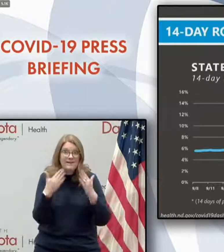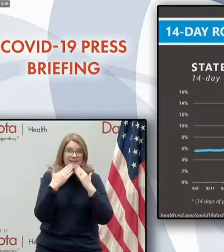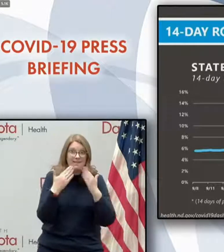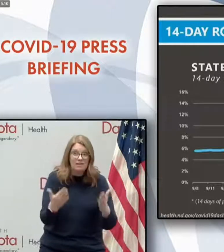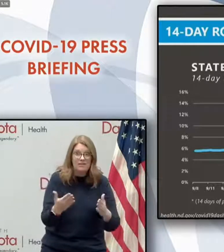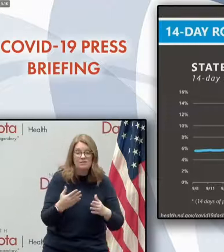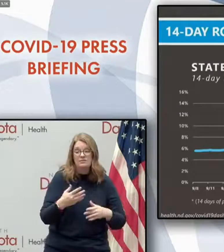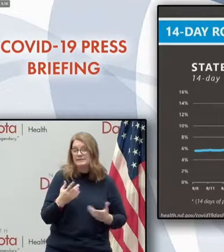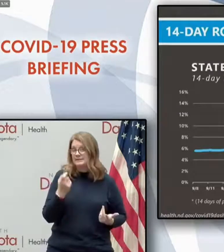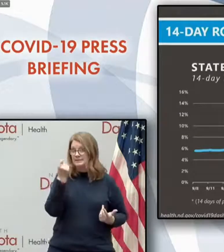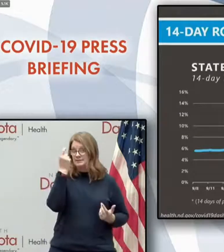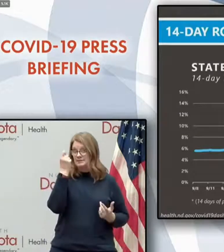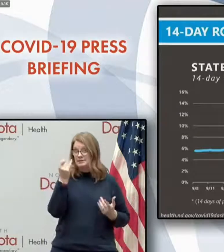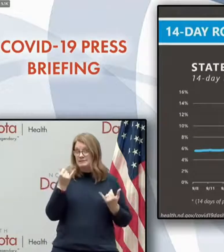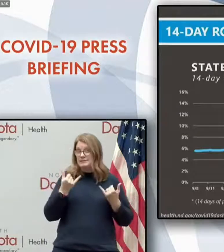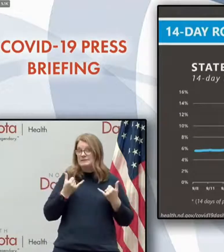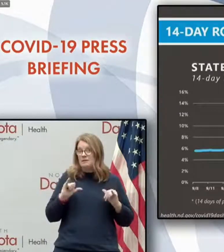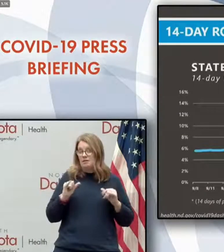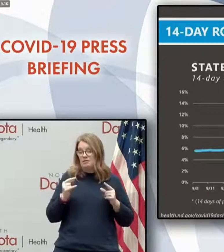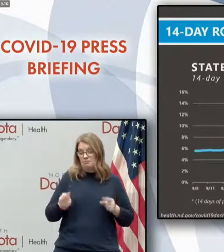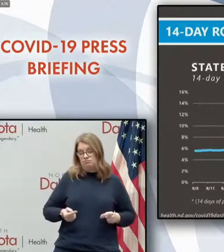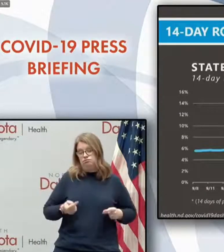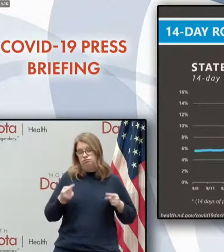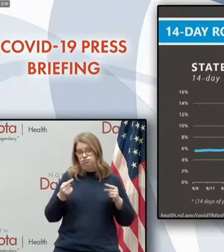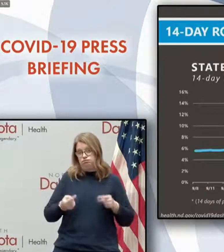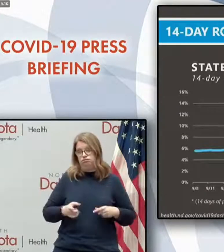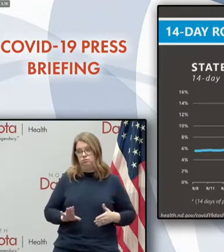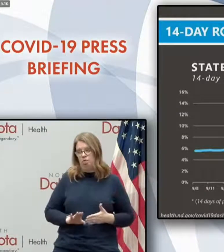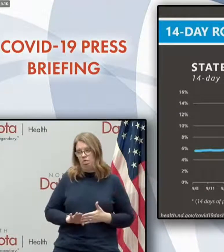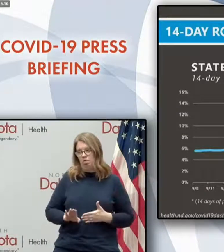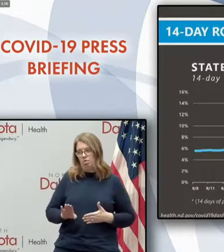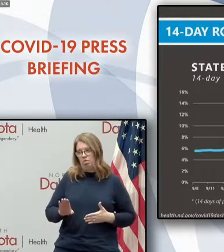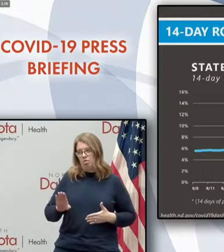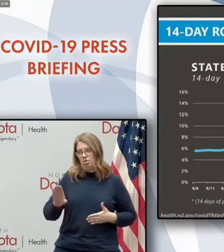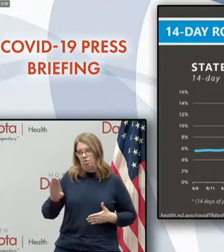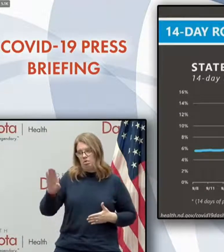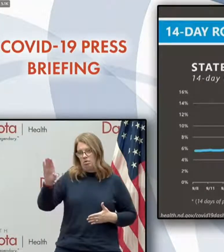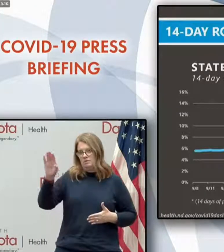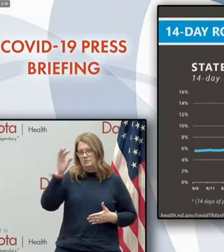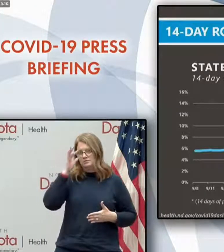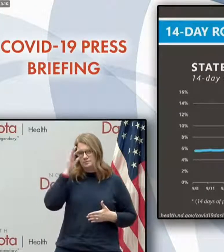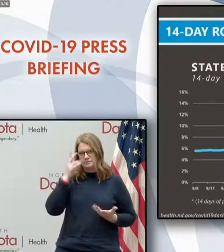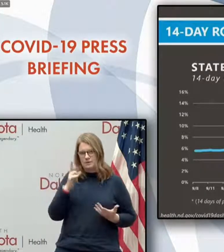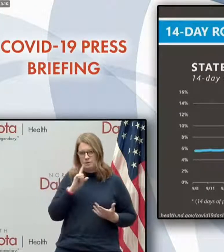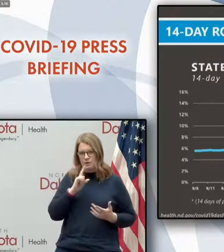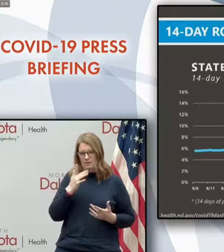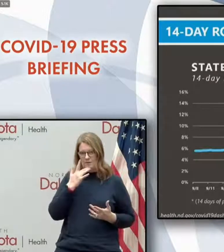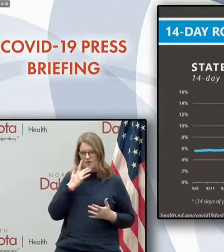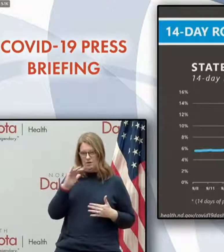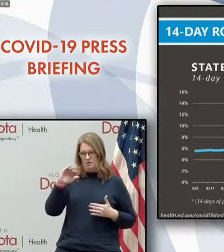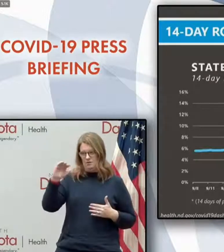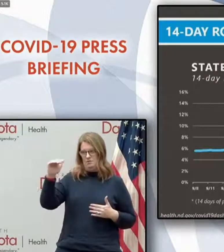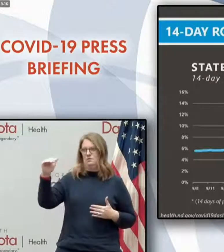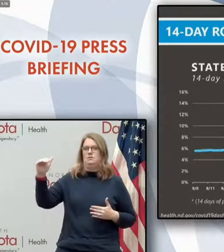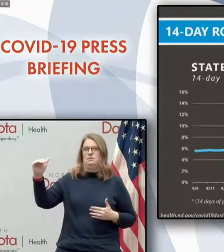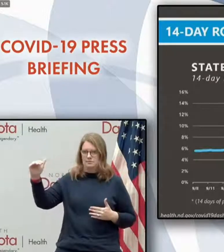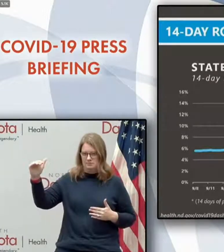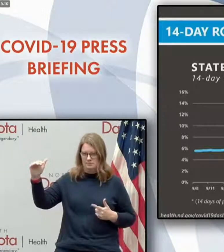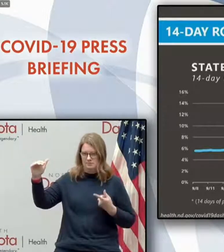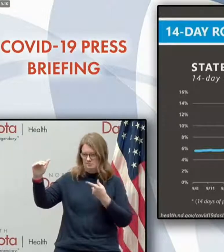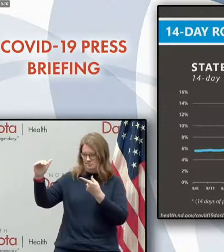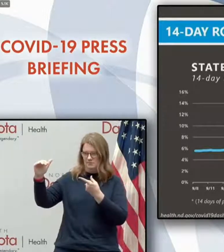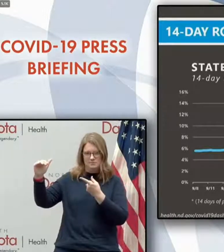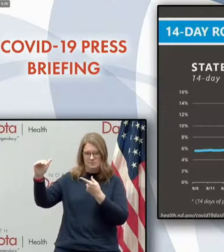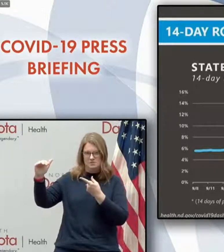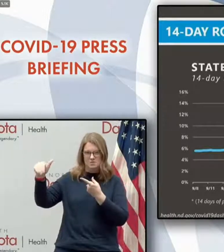are still headed in the wrong direction and still continuing to climb upwards. And we want to see that flatten out, plateau, so we can get it